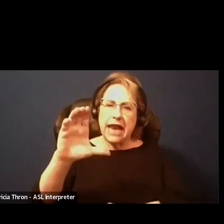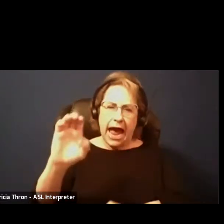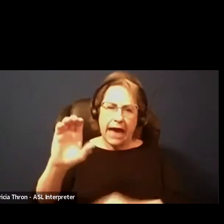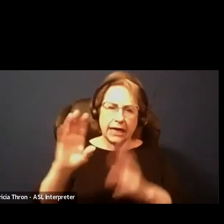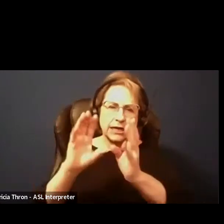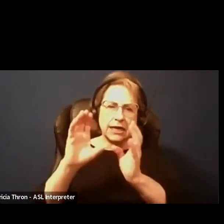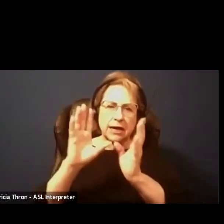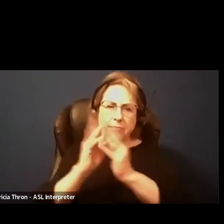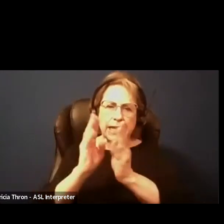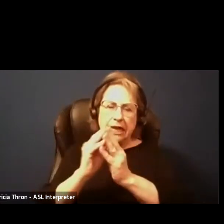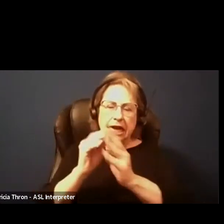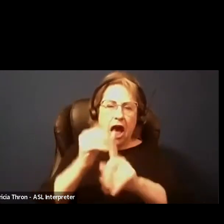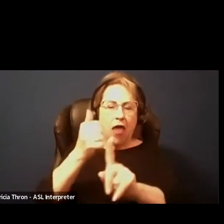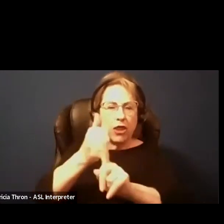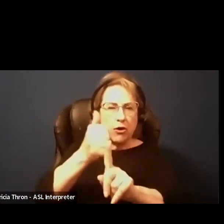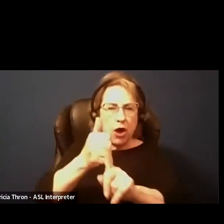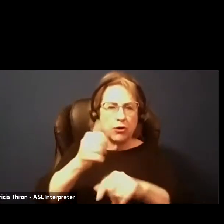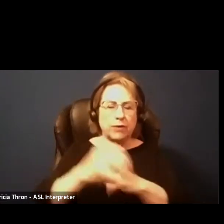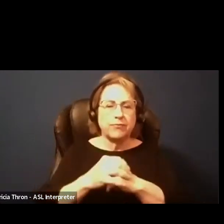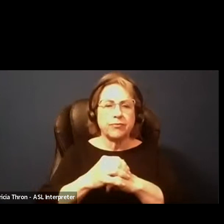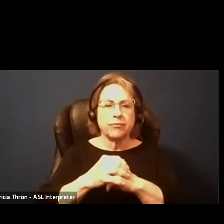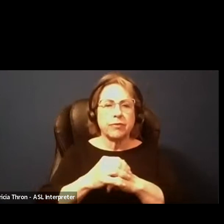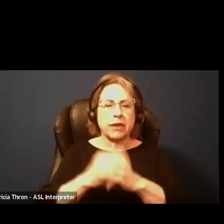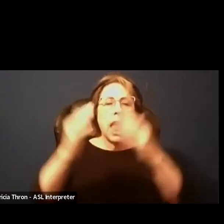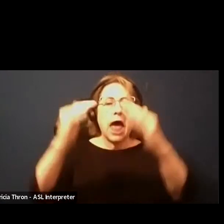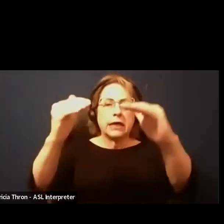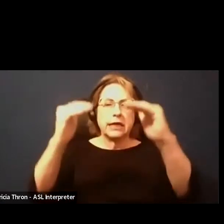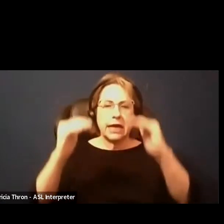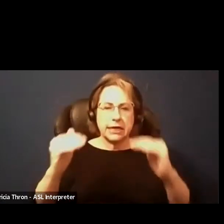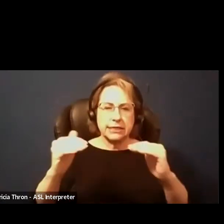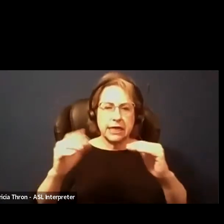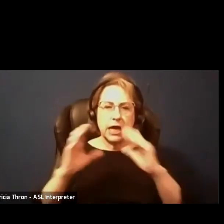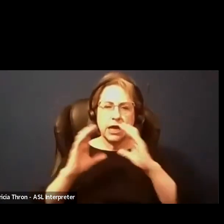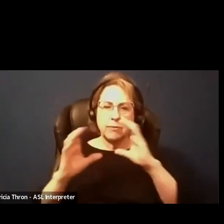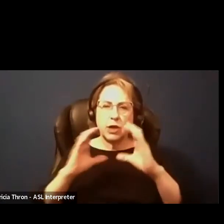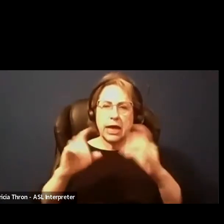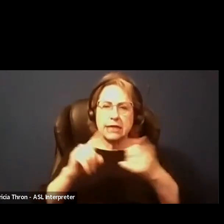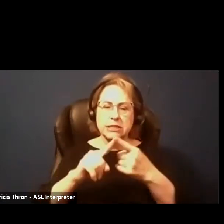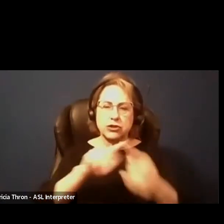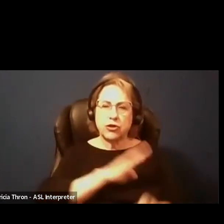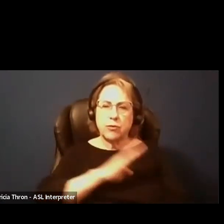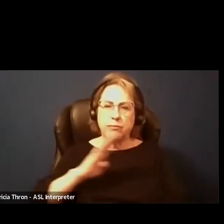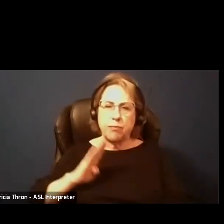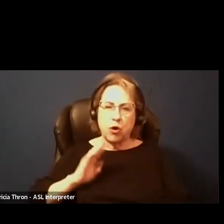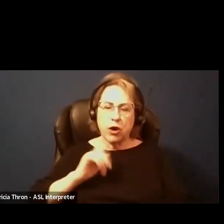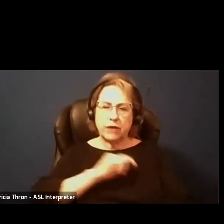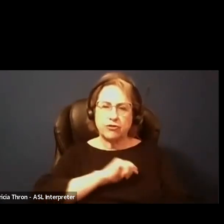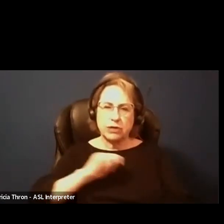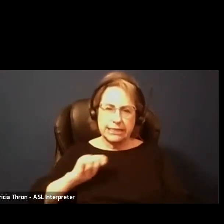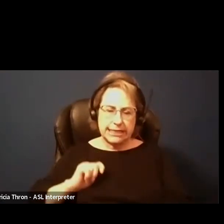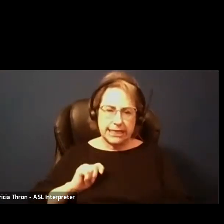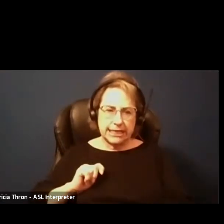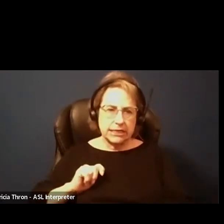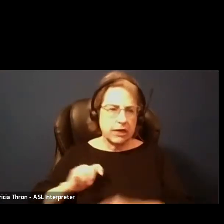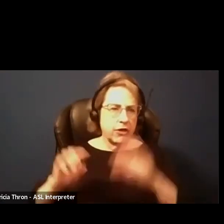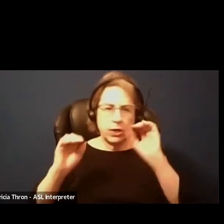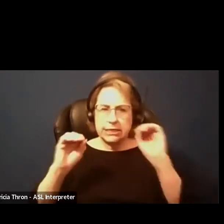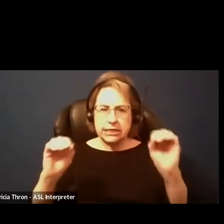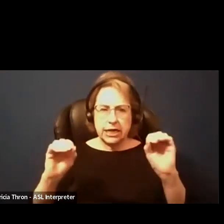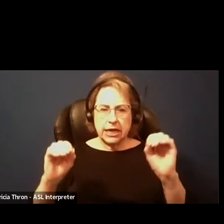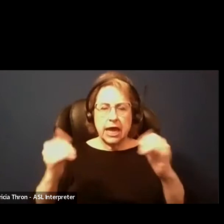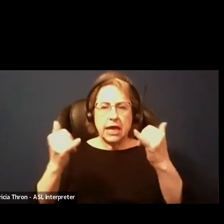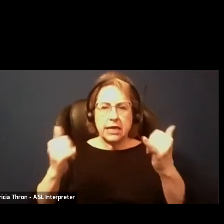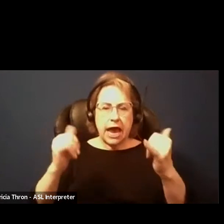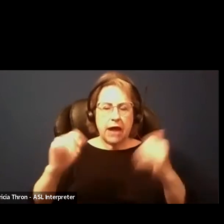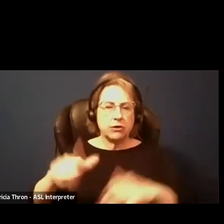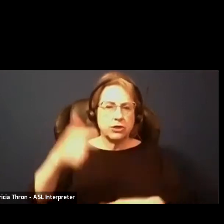go to. All right, let's move on. So communications to the Board of Trustees, there is none. Now we're going to turn it over